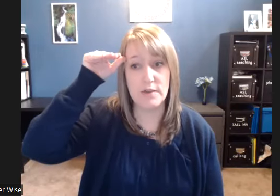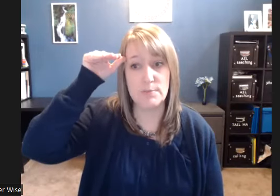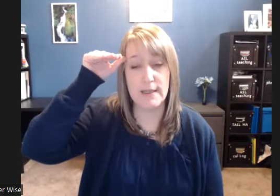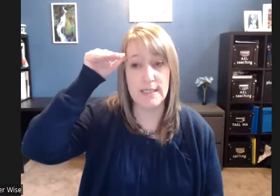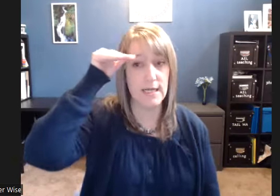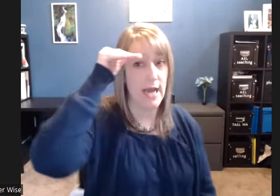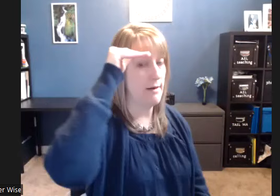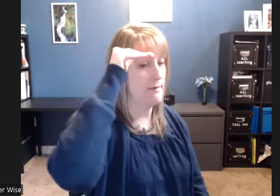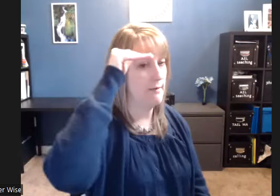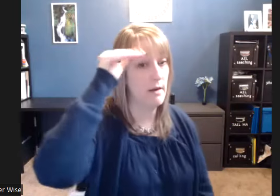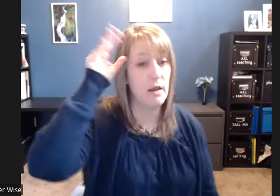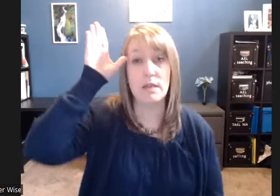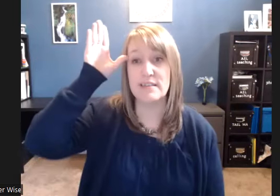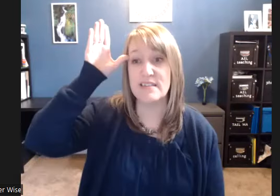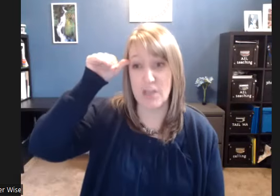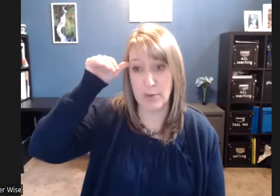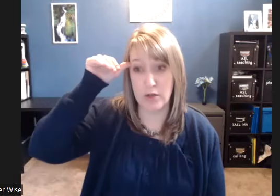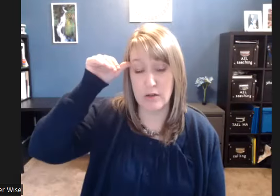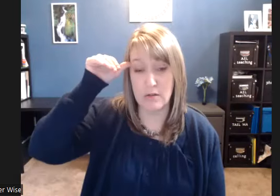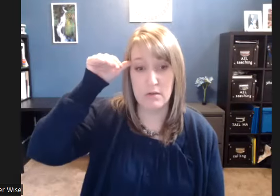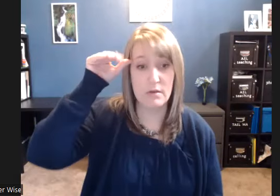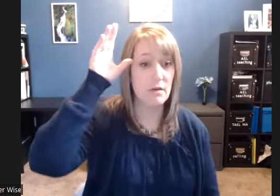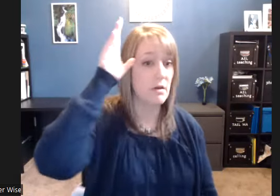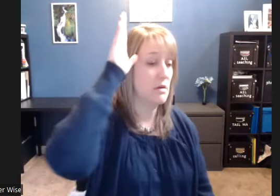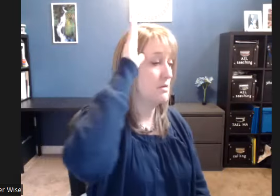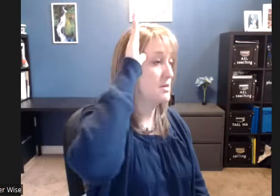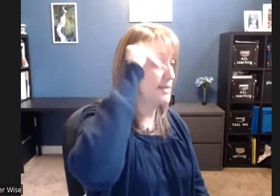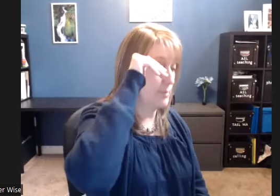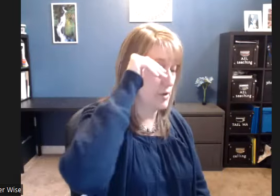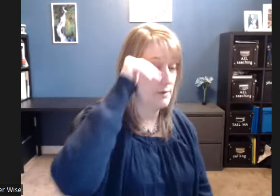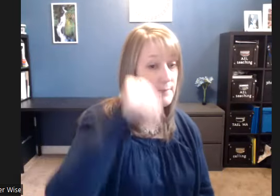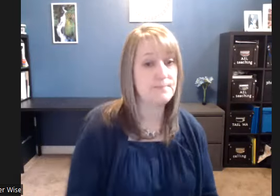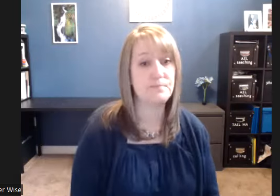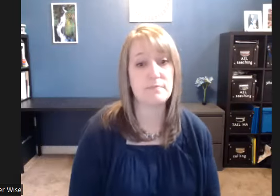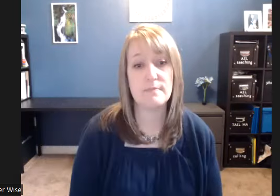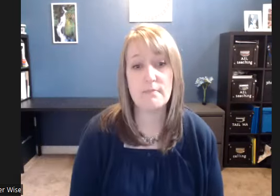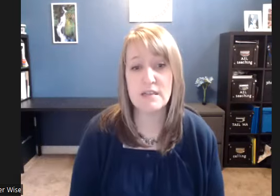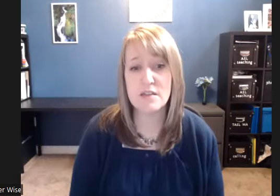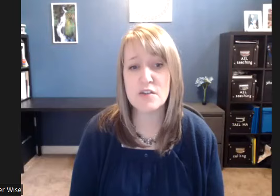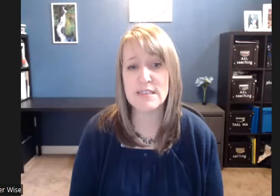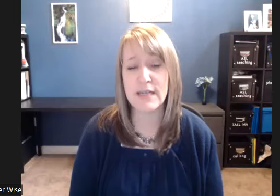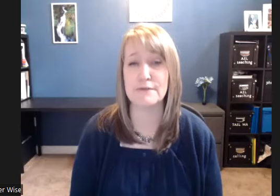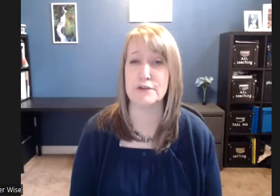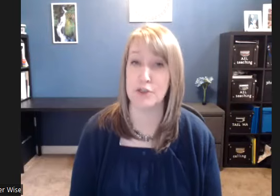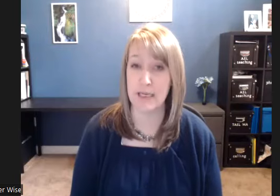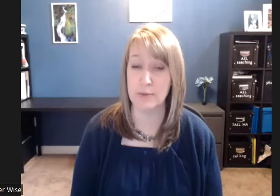just bend it in half. Stubborn. Stubborn. It's also the sign for a donkey, which